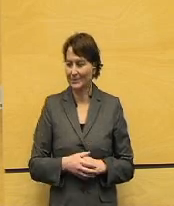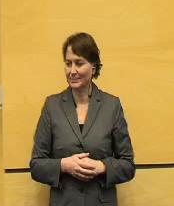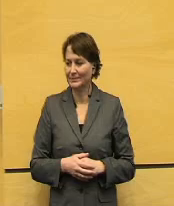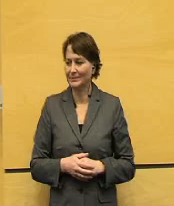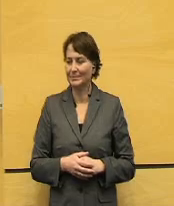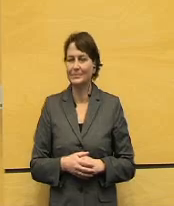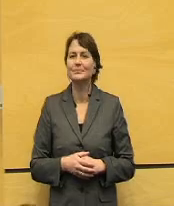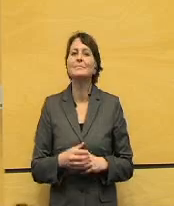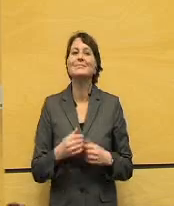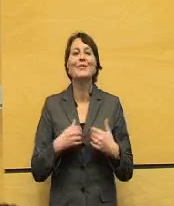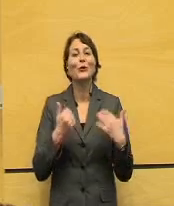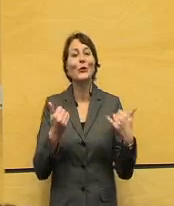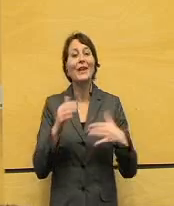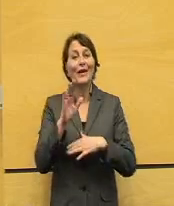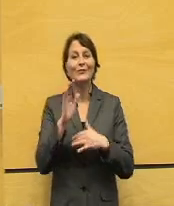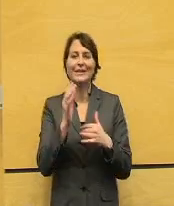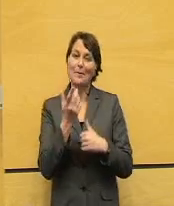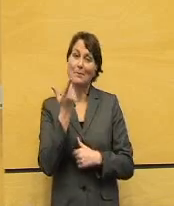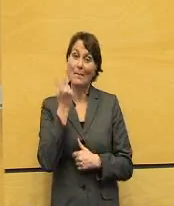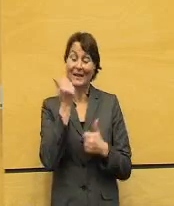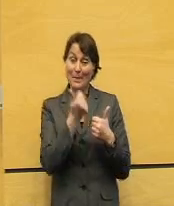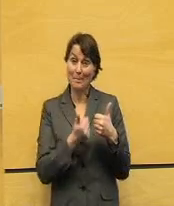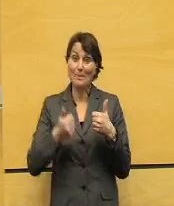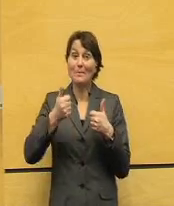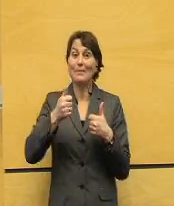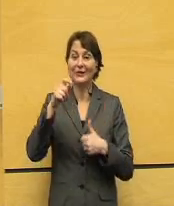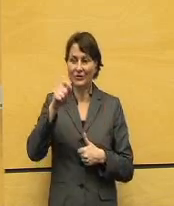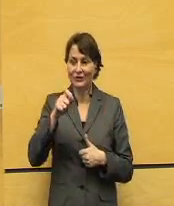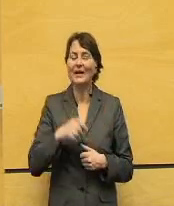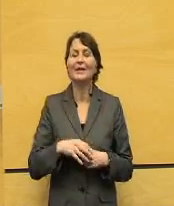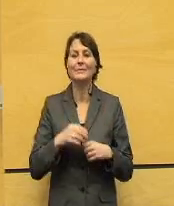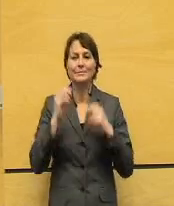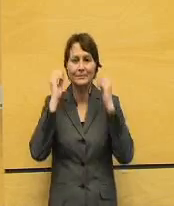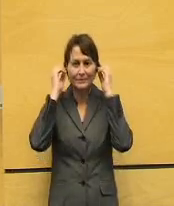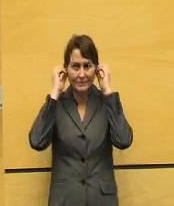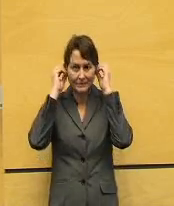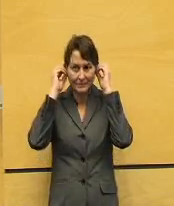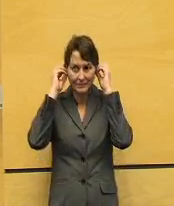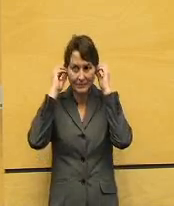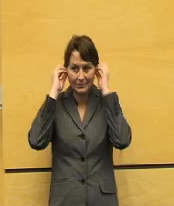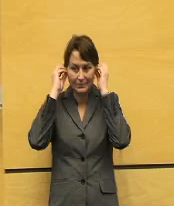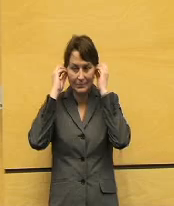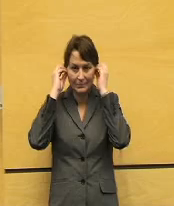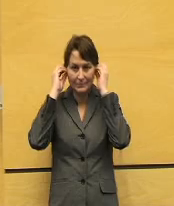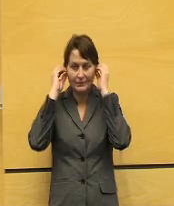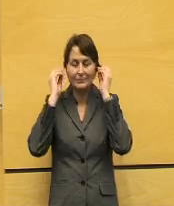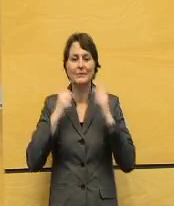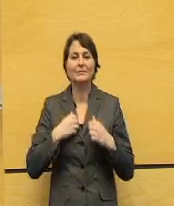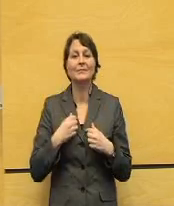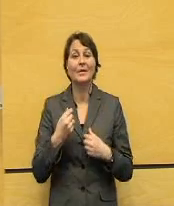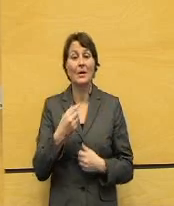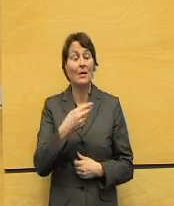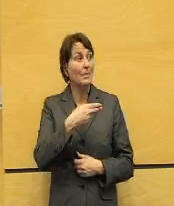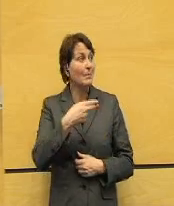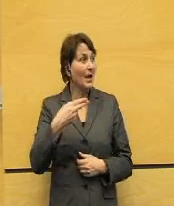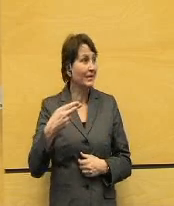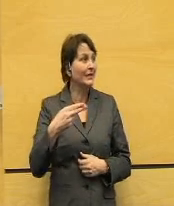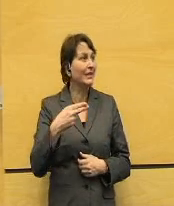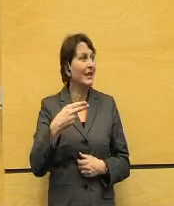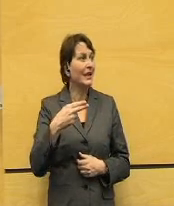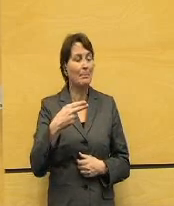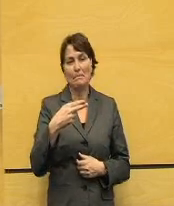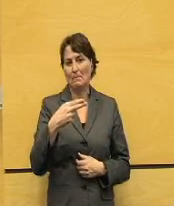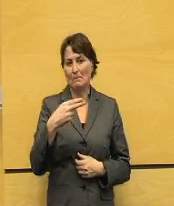Good afternoon, Madam Chair and the member of committee. My name is Vichita Rachata